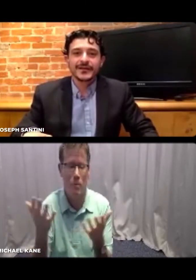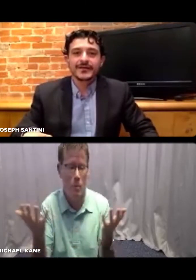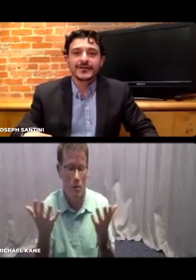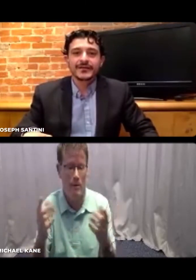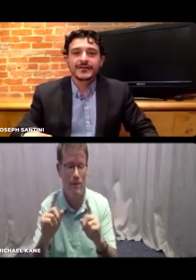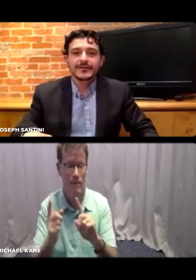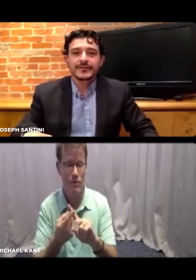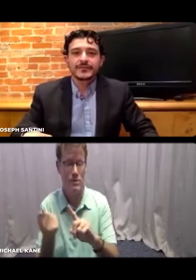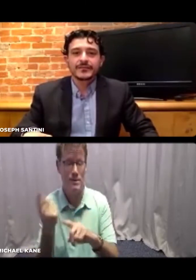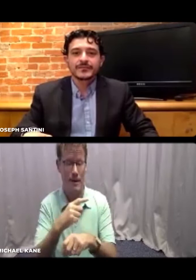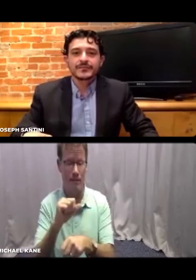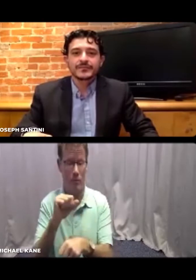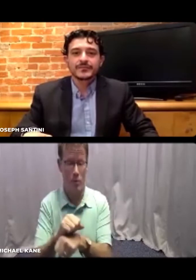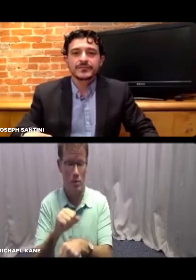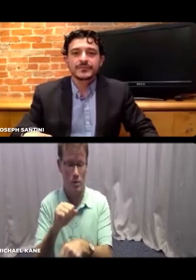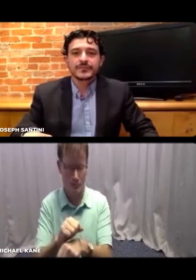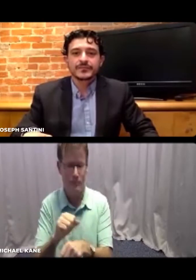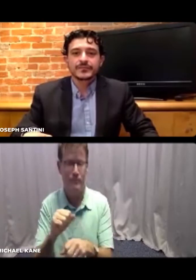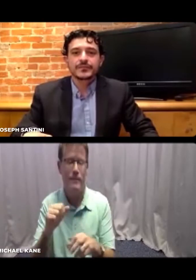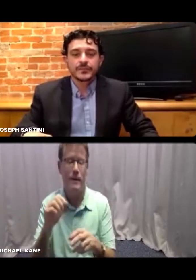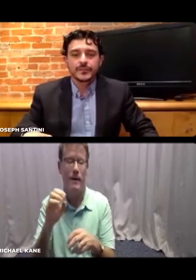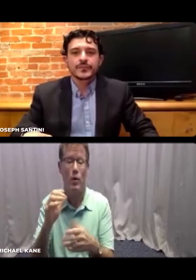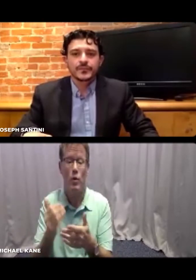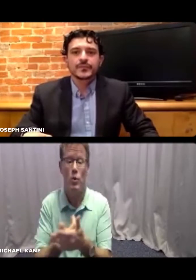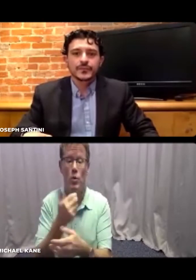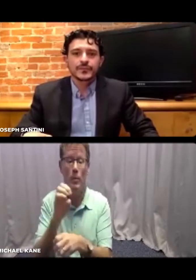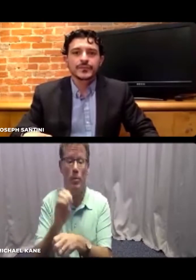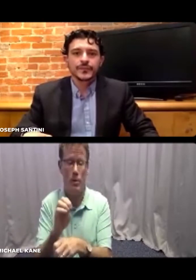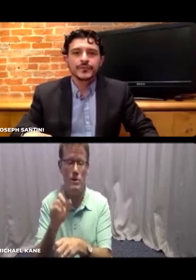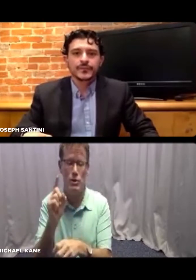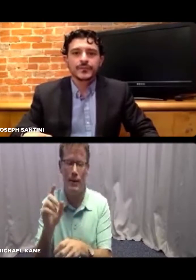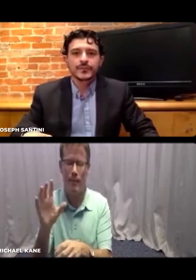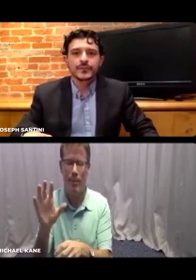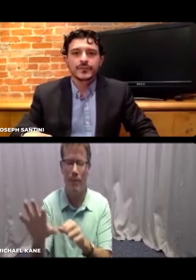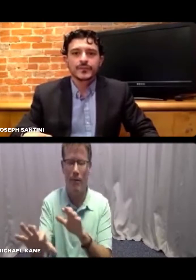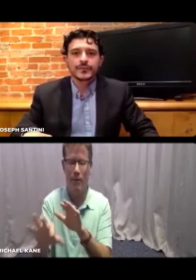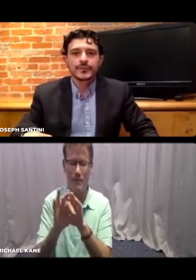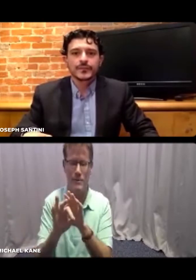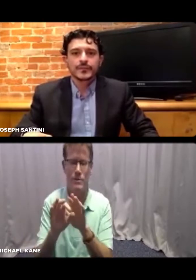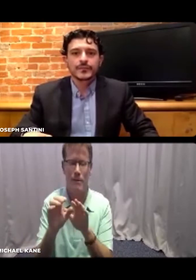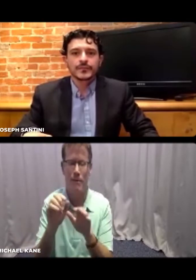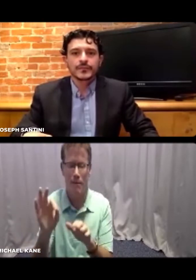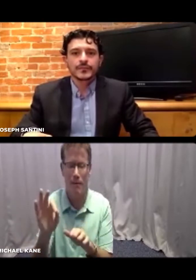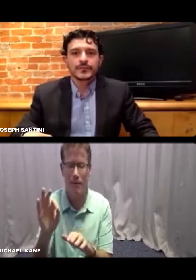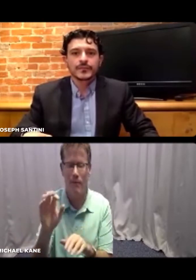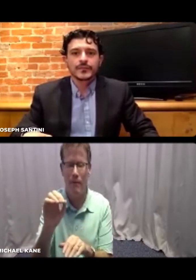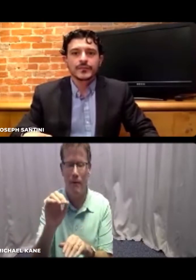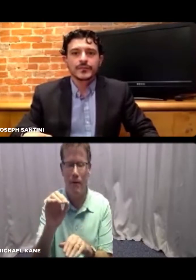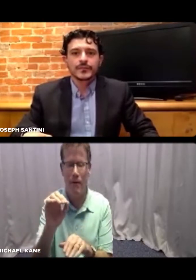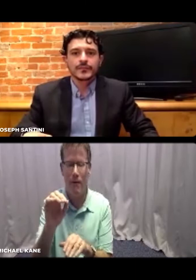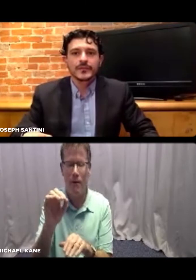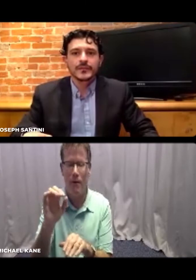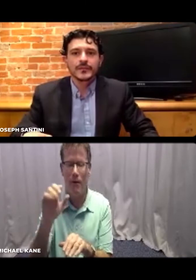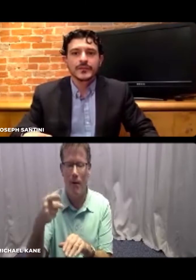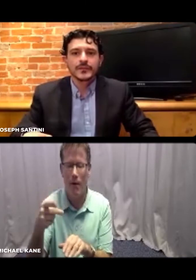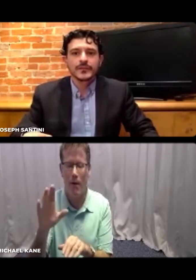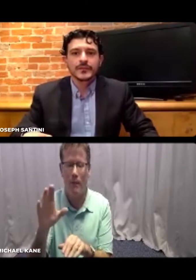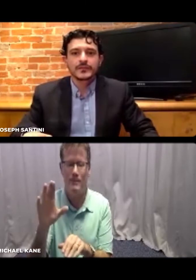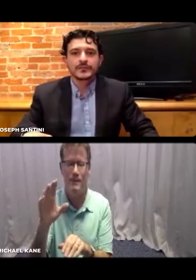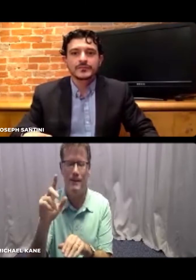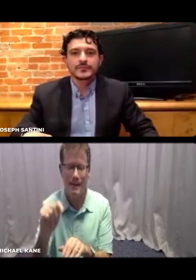Typically what's discussed on the first day of employment, on that first day is when you